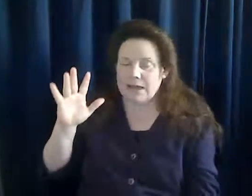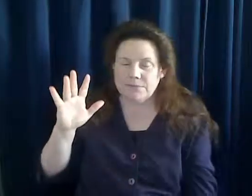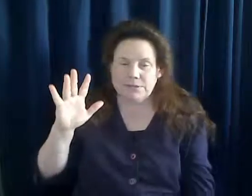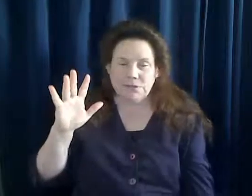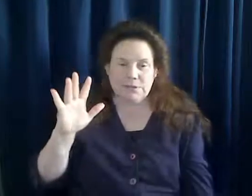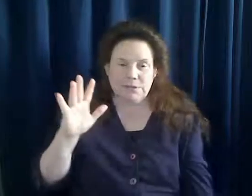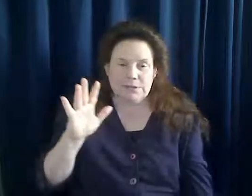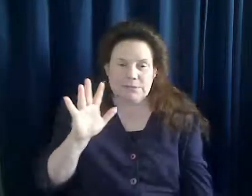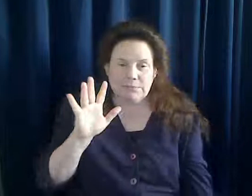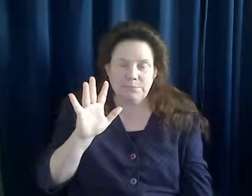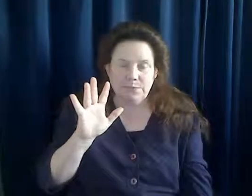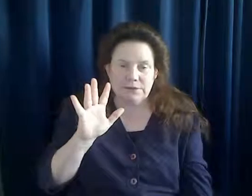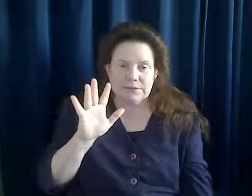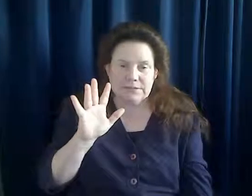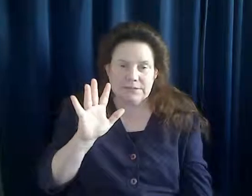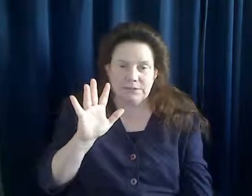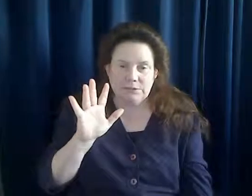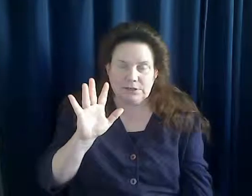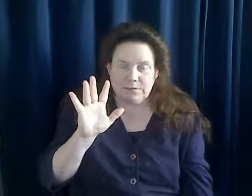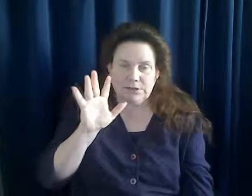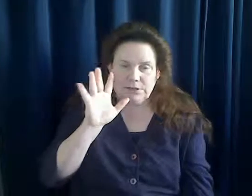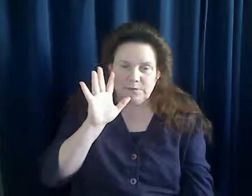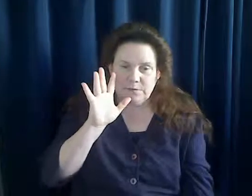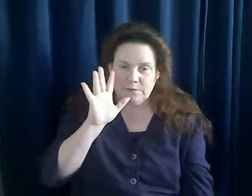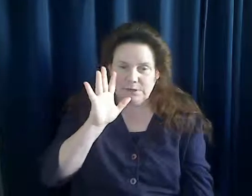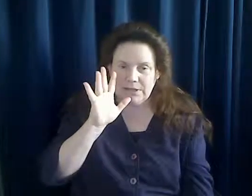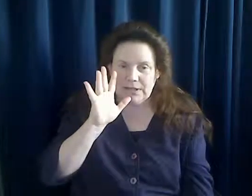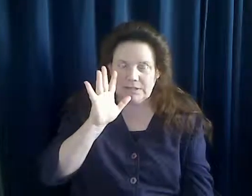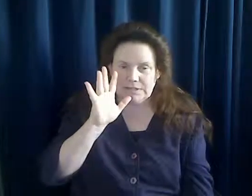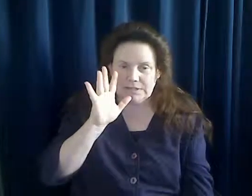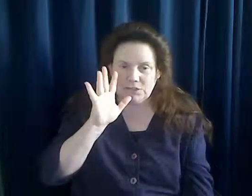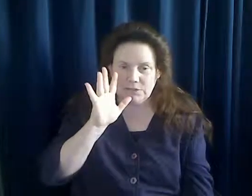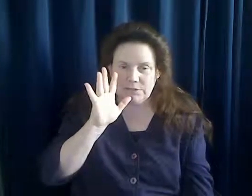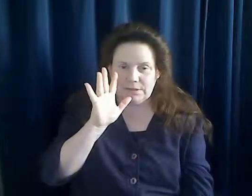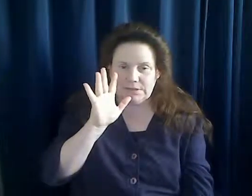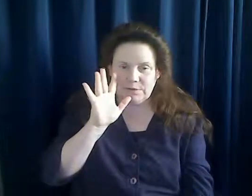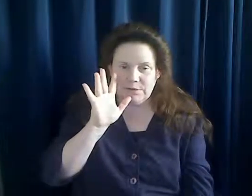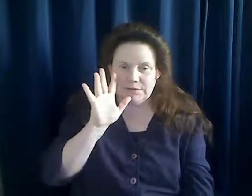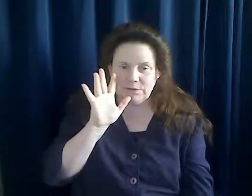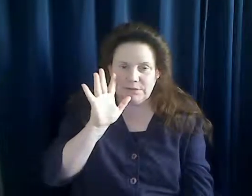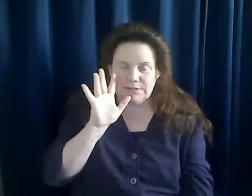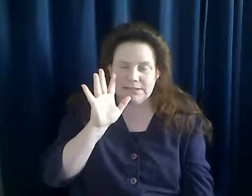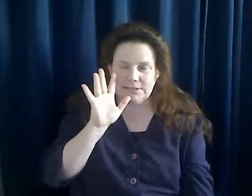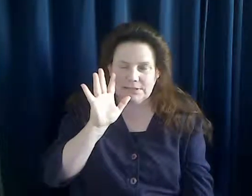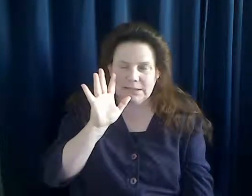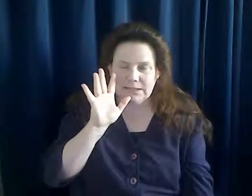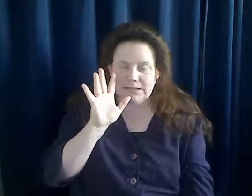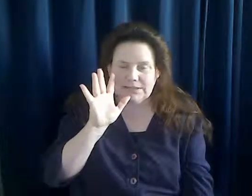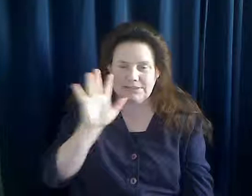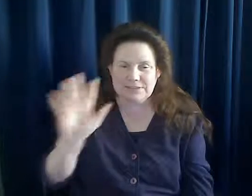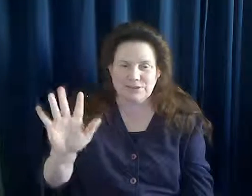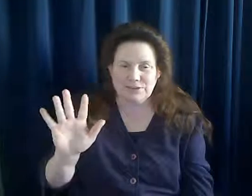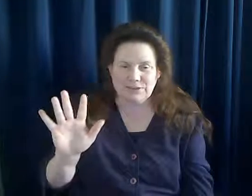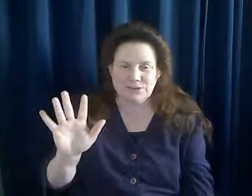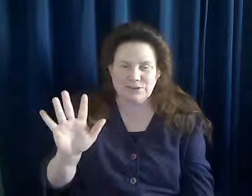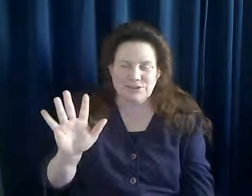just showing you because in books, if you look at a page of a book, they need to show you that it's number 5, so it looks like they're signing it like this so they can show you the